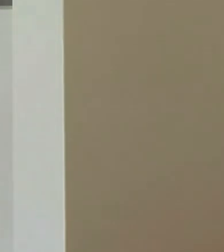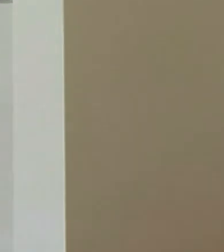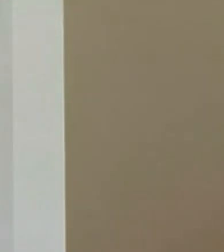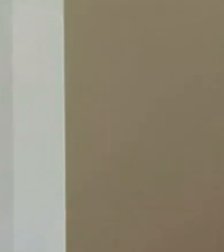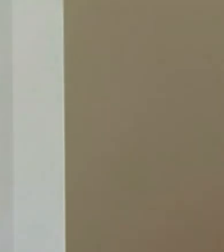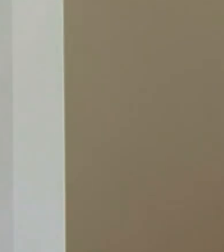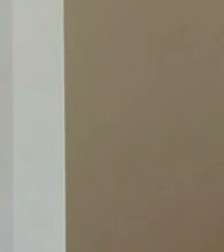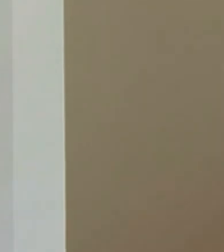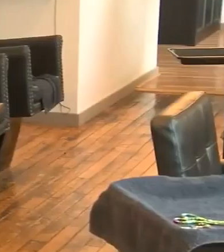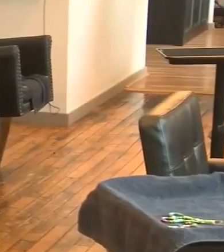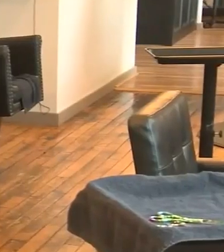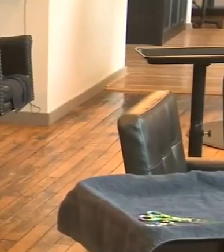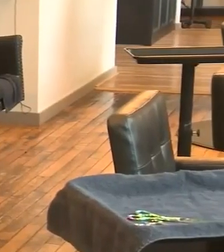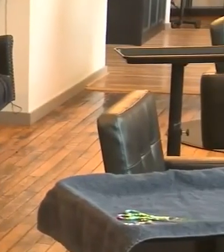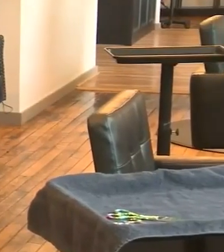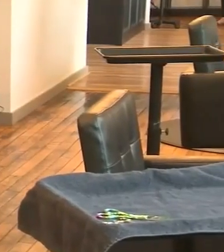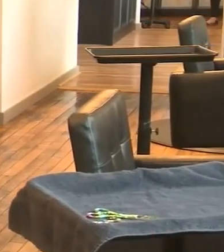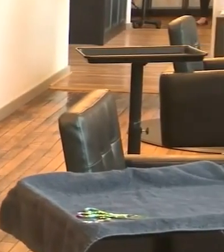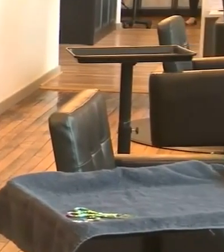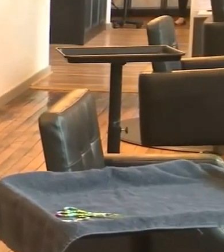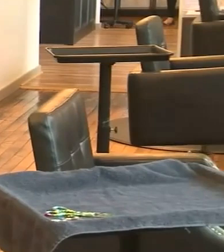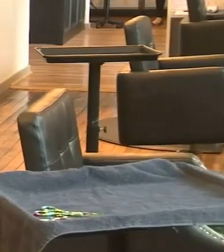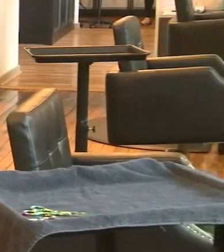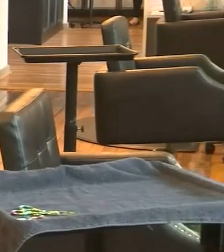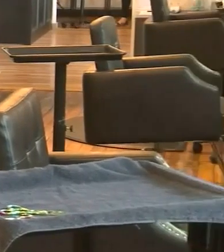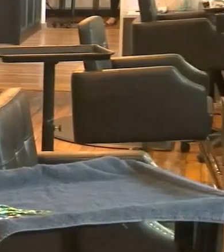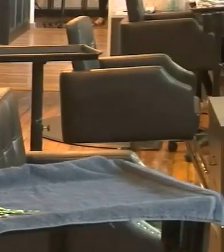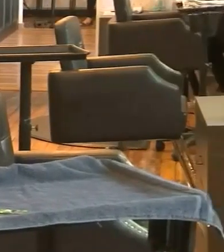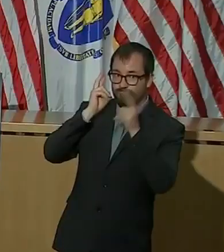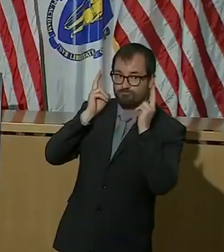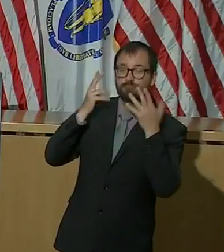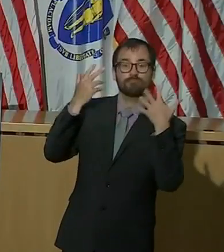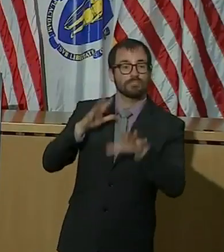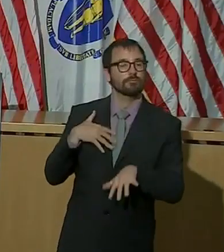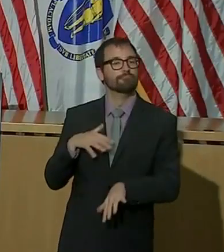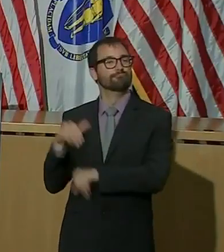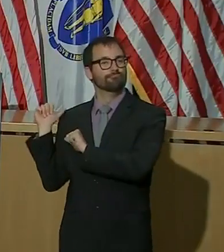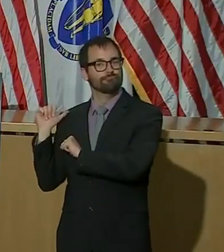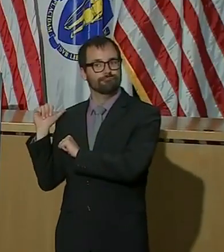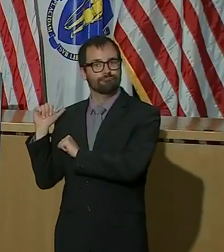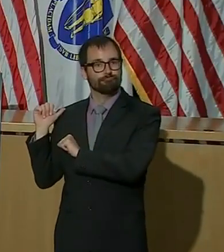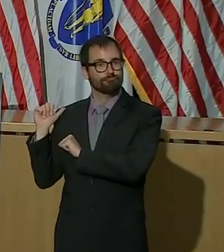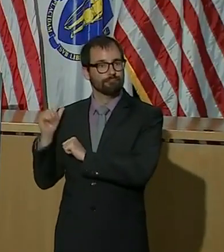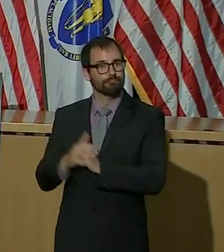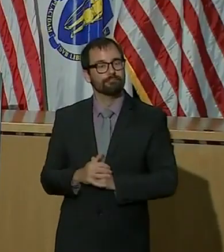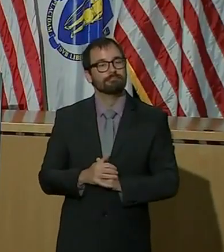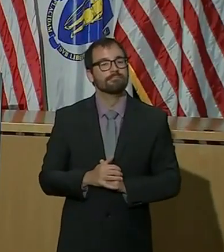Even Governor Charlie Baker, who described his experience Tuesday morning. Plexiglass